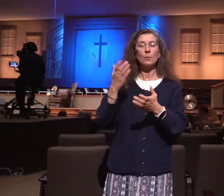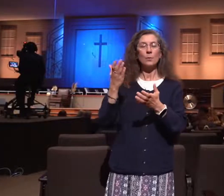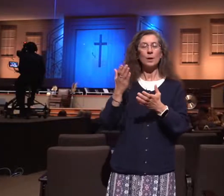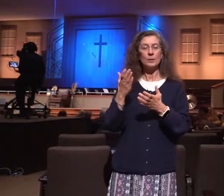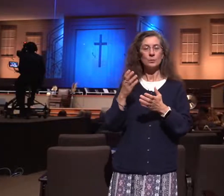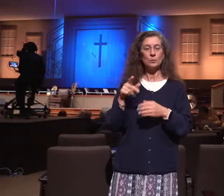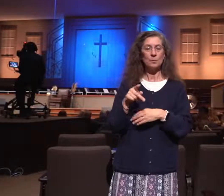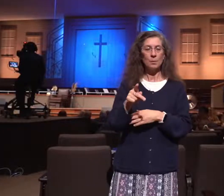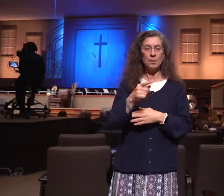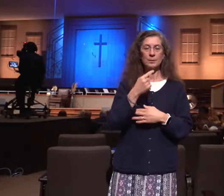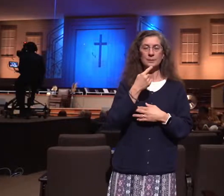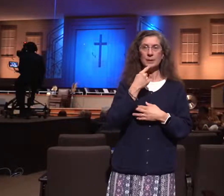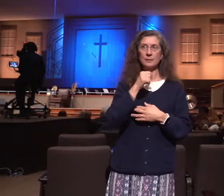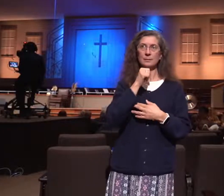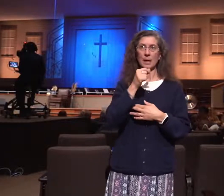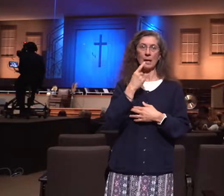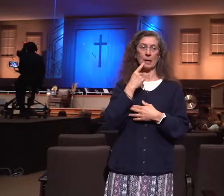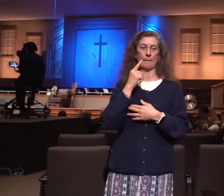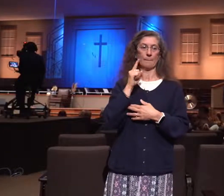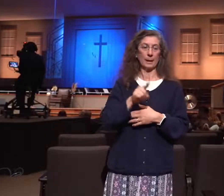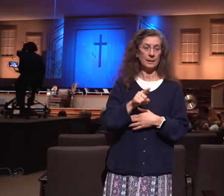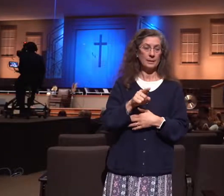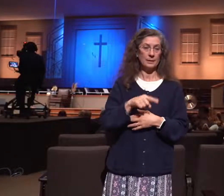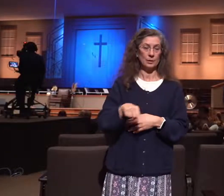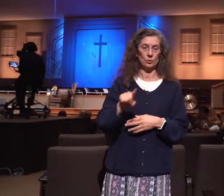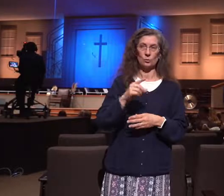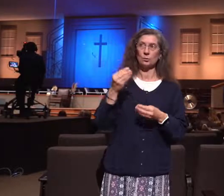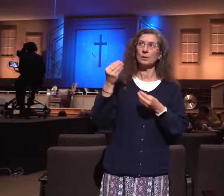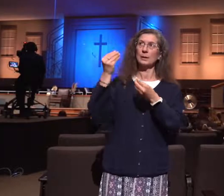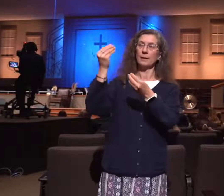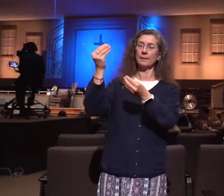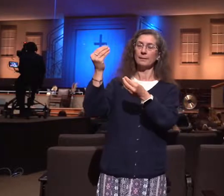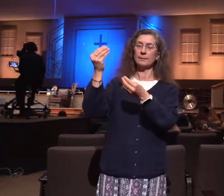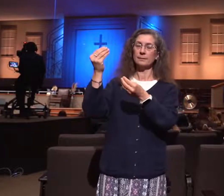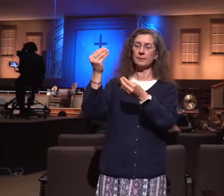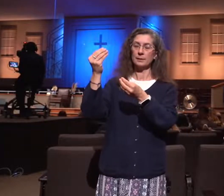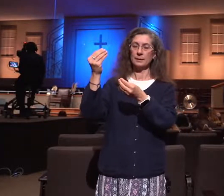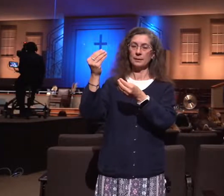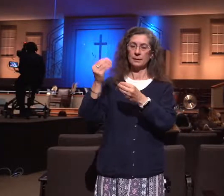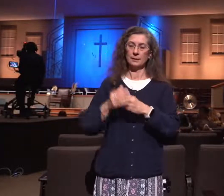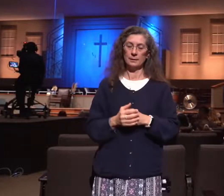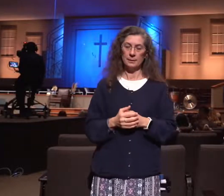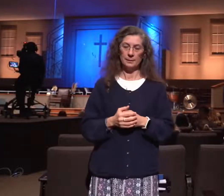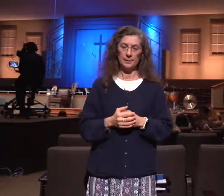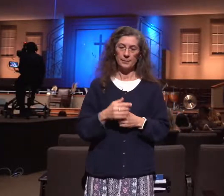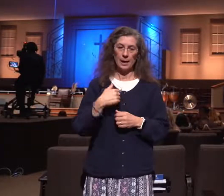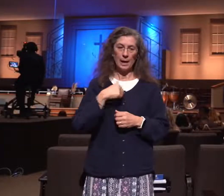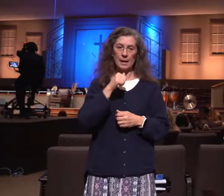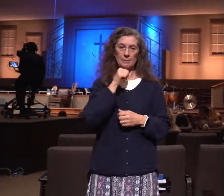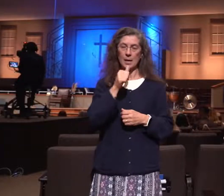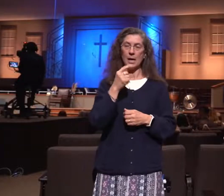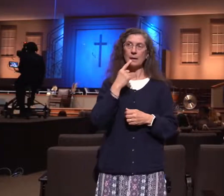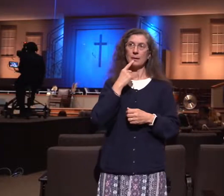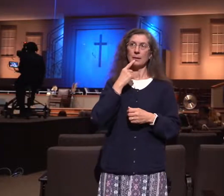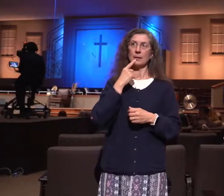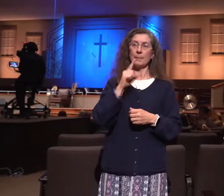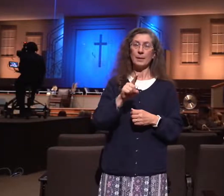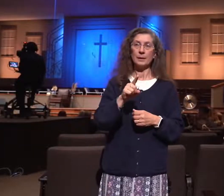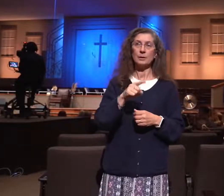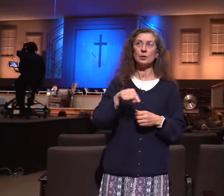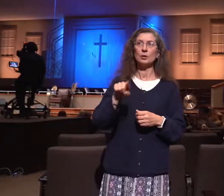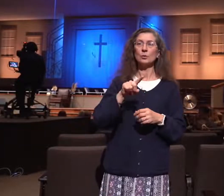by commandment. He's talking about giving to faith promise, giving to mission. I speak not by commandment, but by